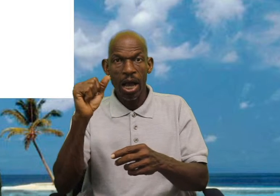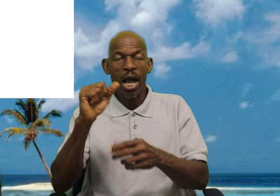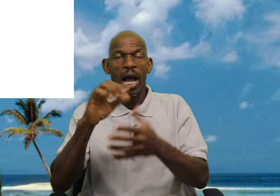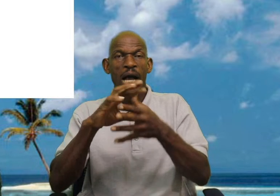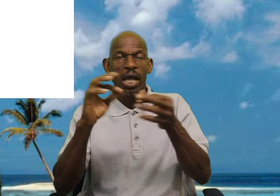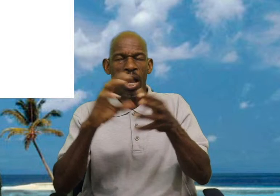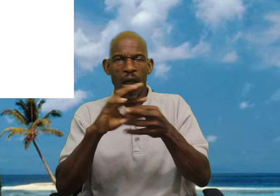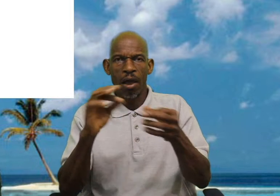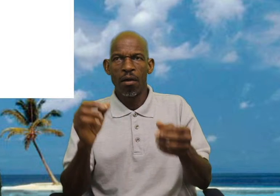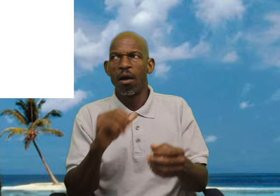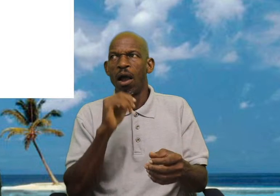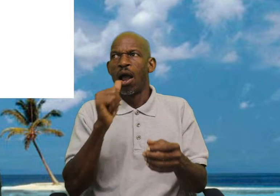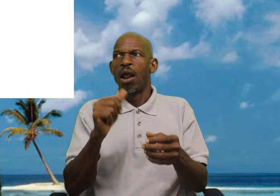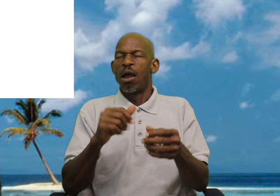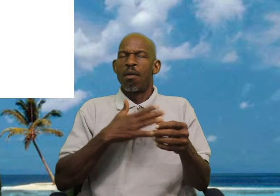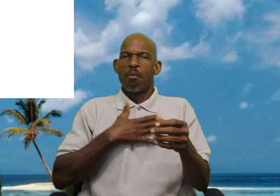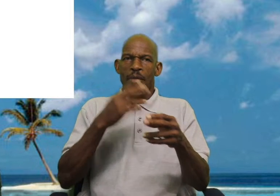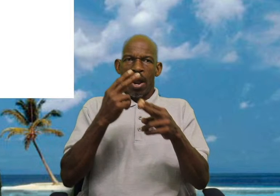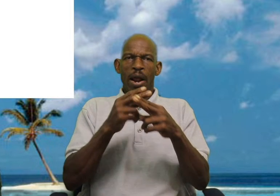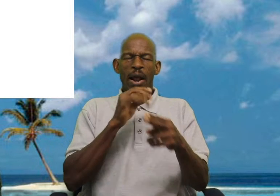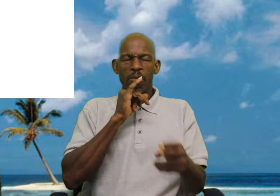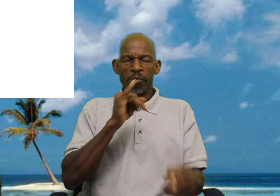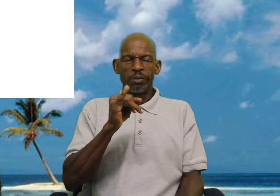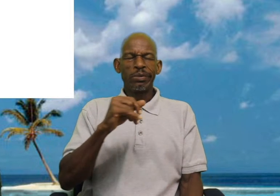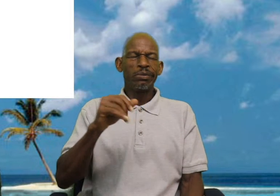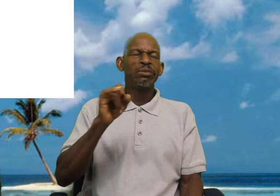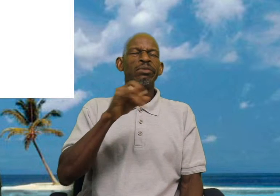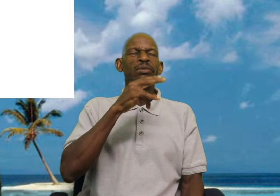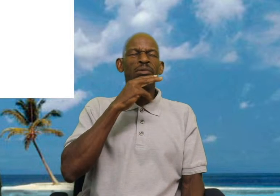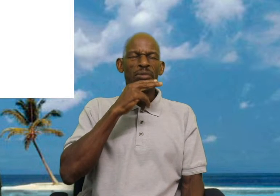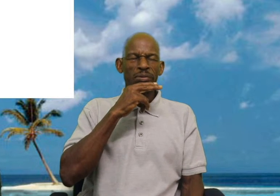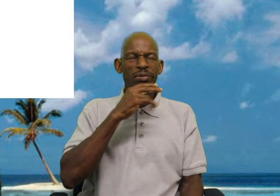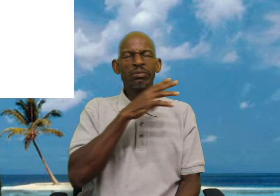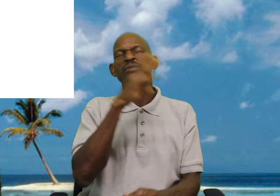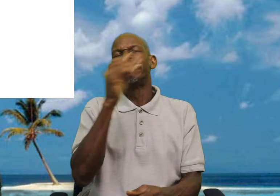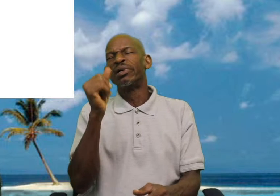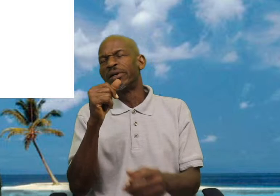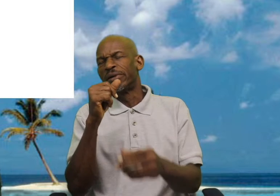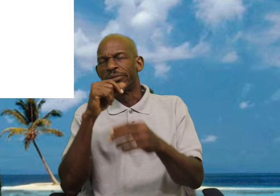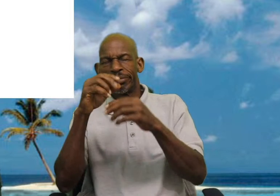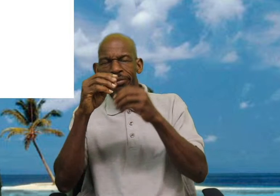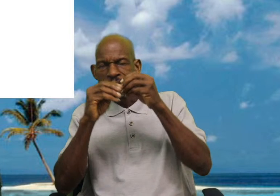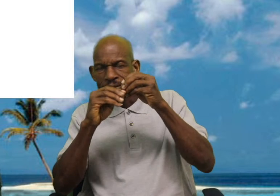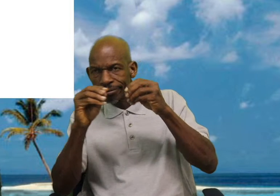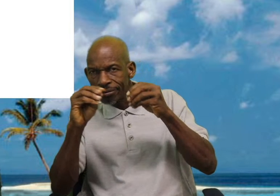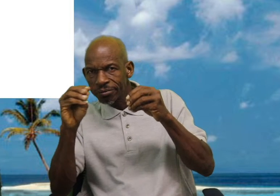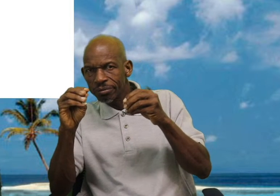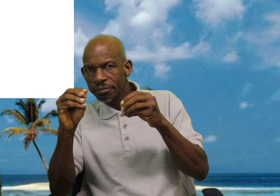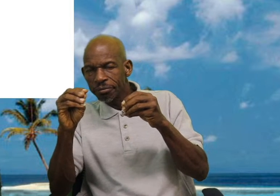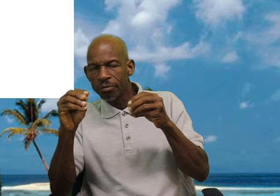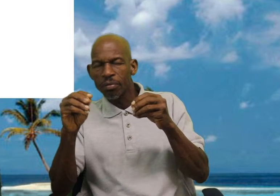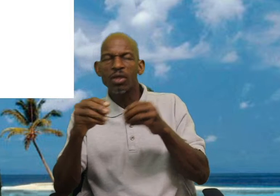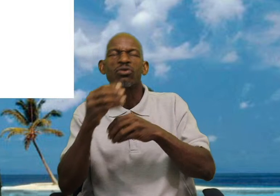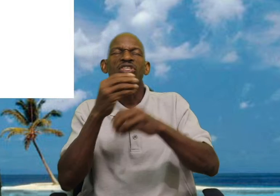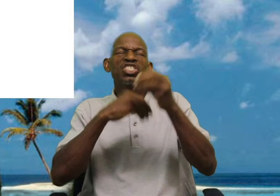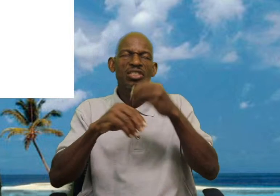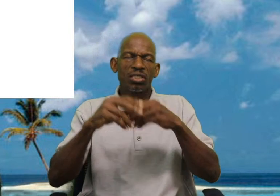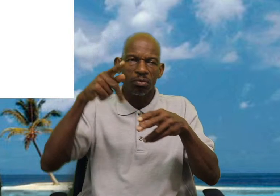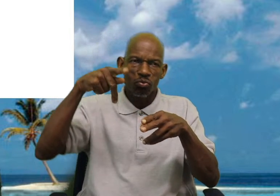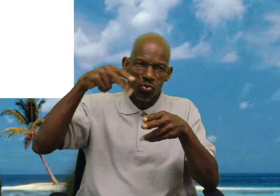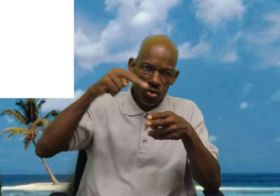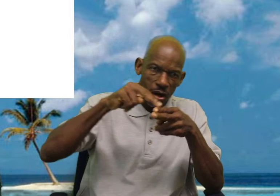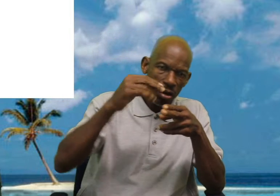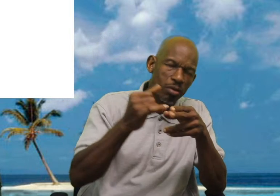to say Selwyn. You're going to replace Selwyn with the pronoun I. I.